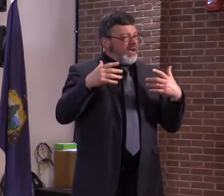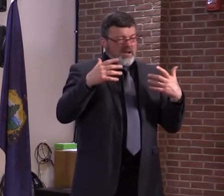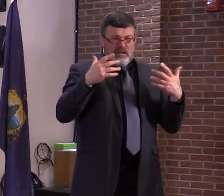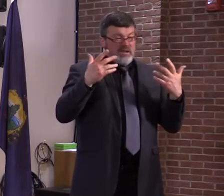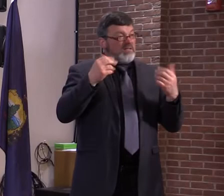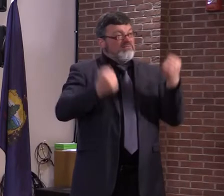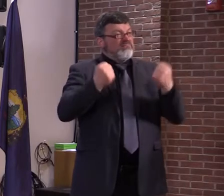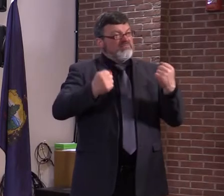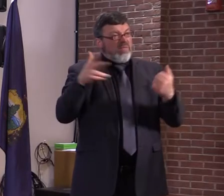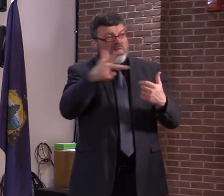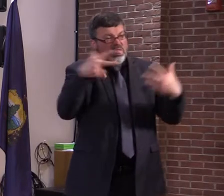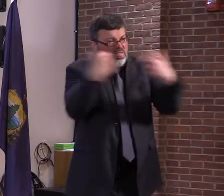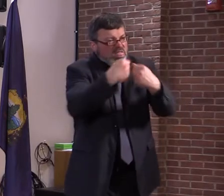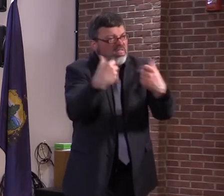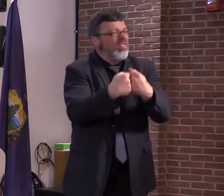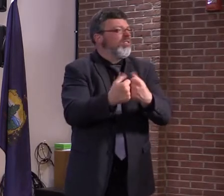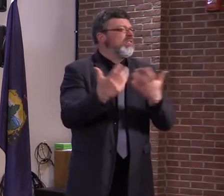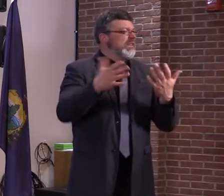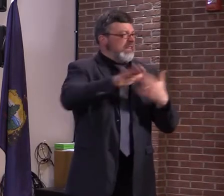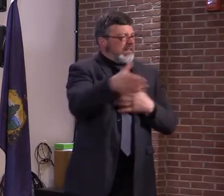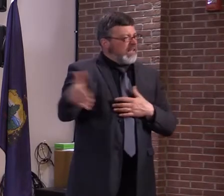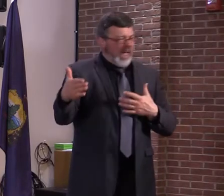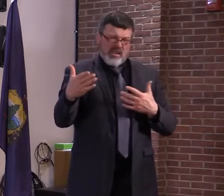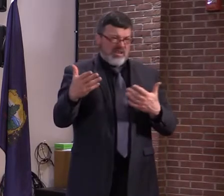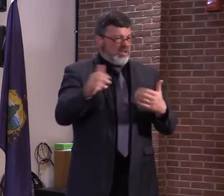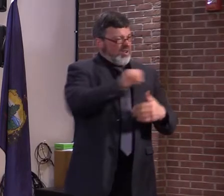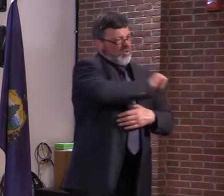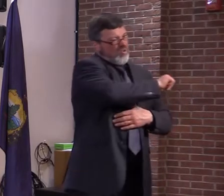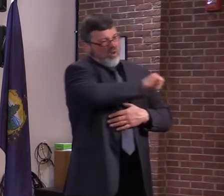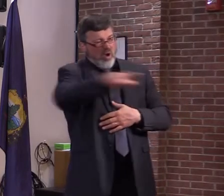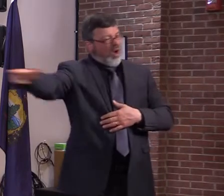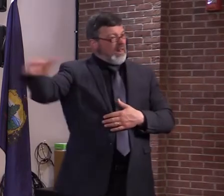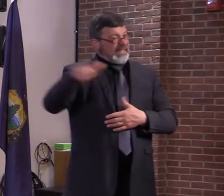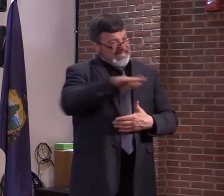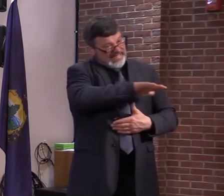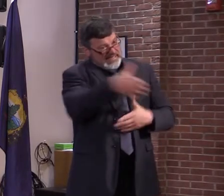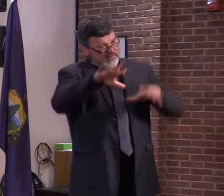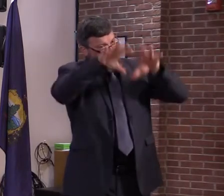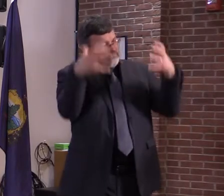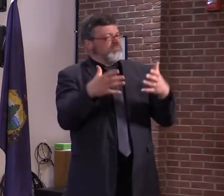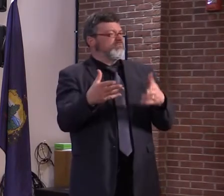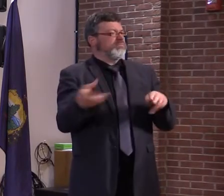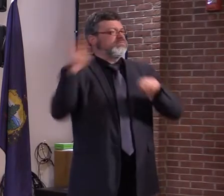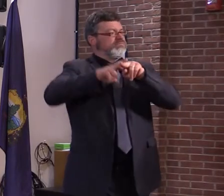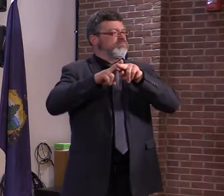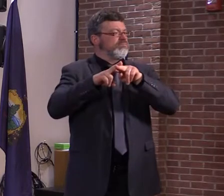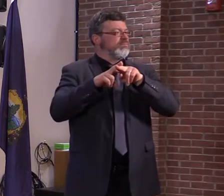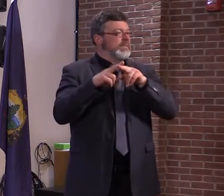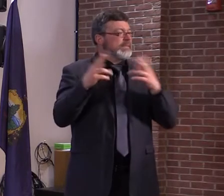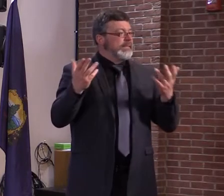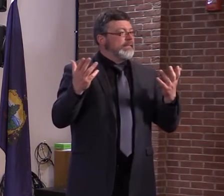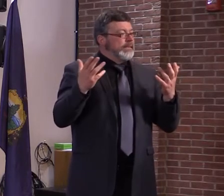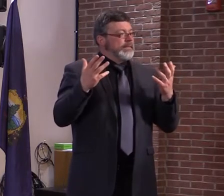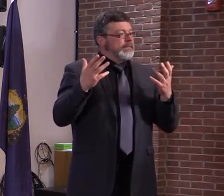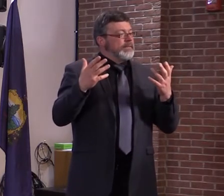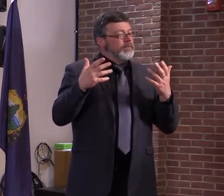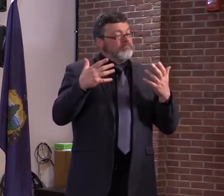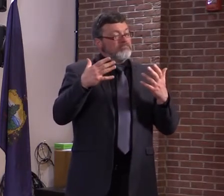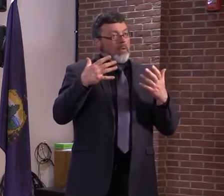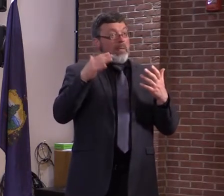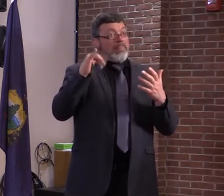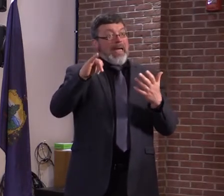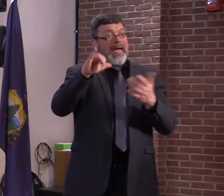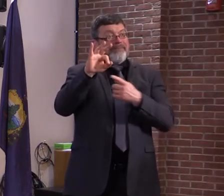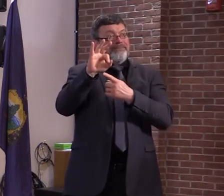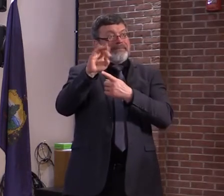this the risky type behavior has changed things, but fentanyl has really changed the game a lot.